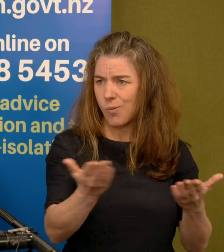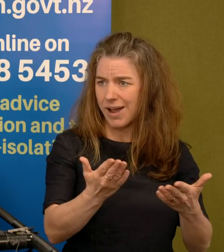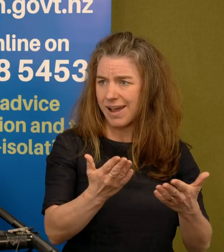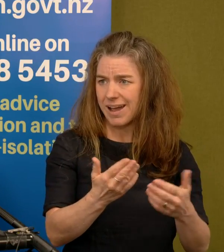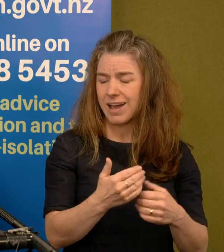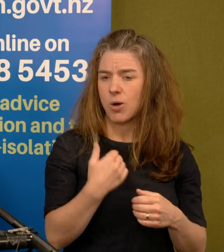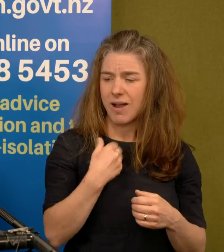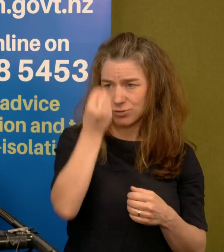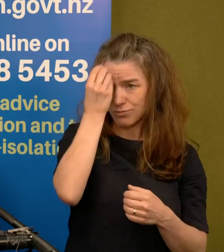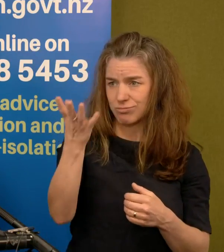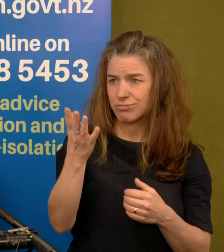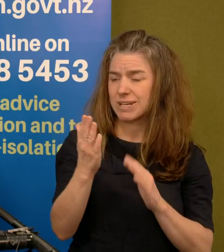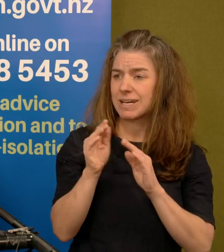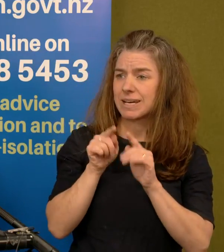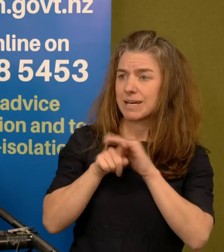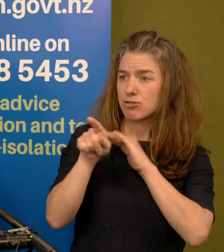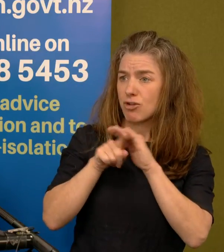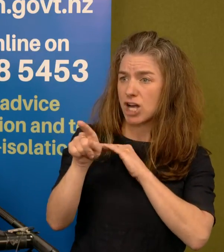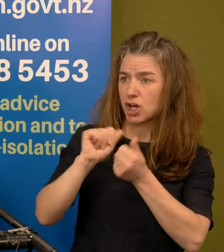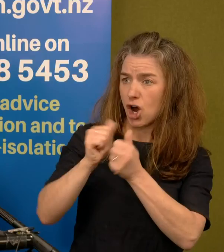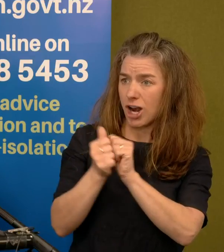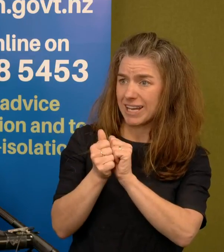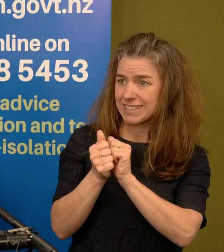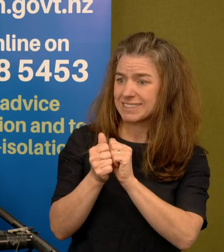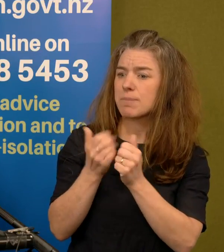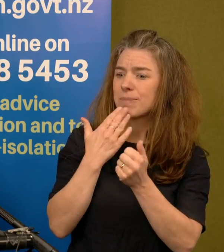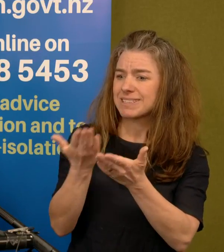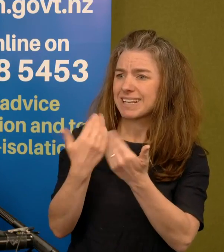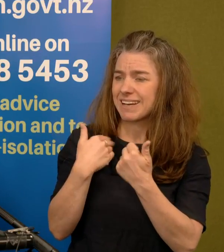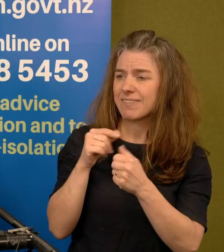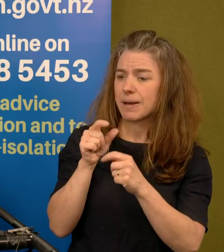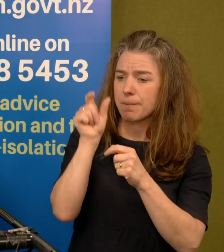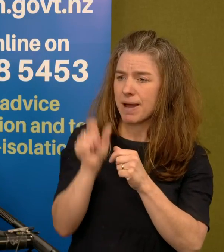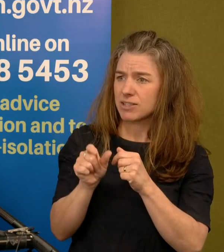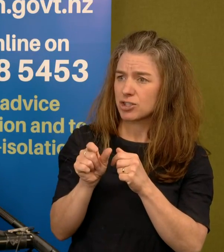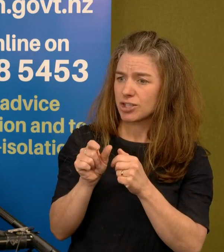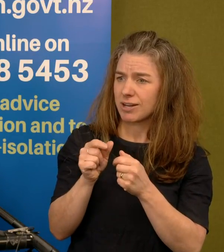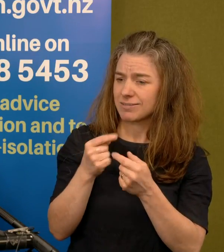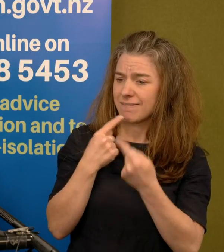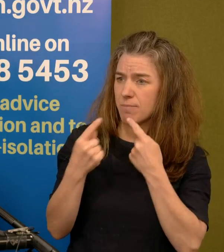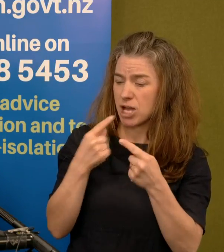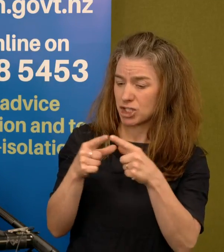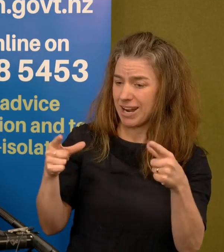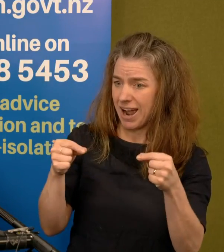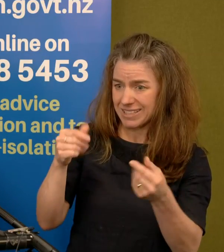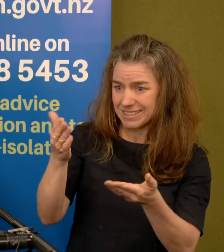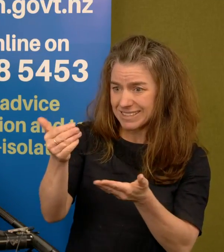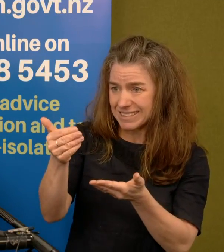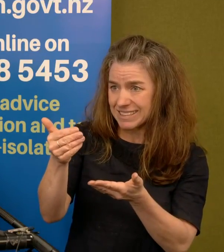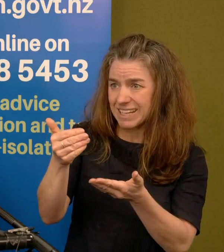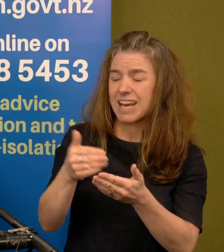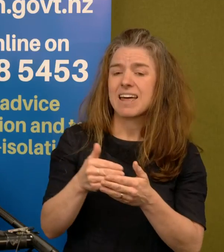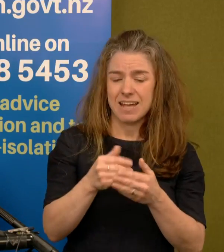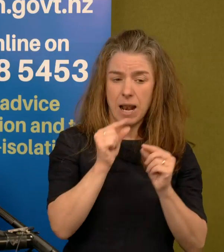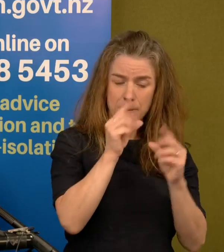notify our immigration colleagues and customs colleagues to pull the flight cards. So we want to make sure we've got all the information. Then we get then we do get a bit of